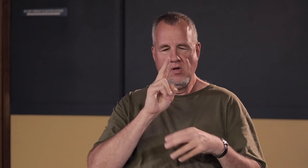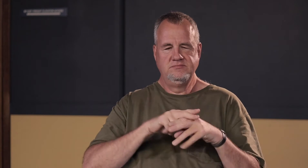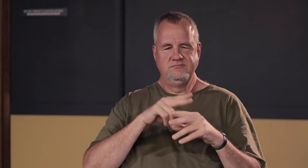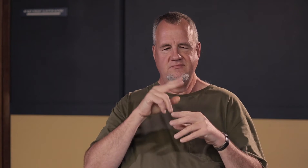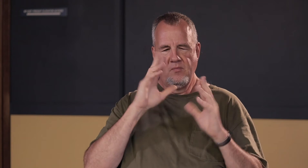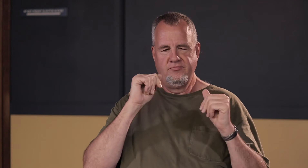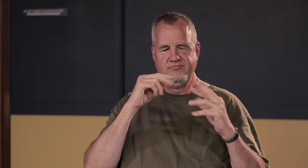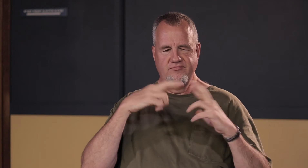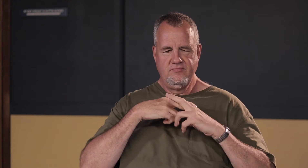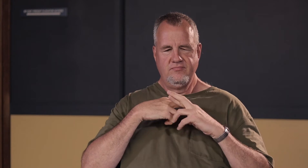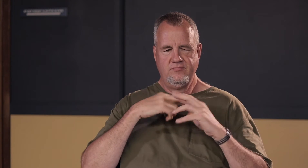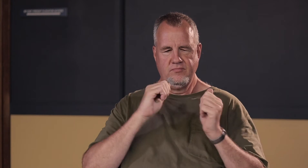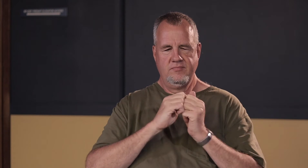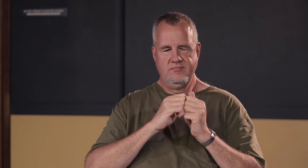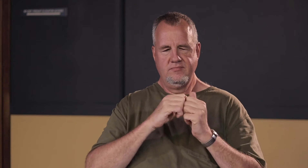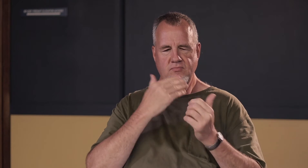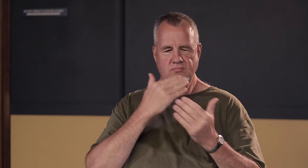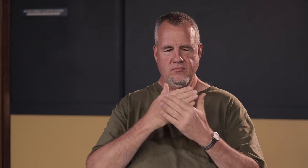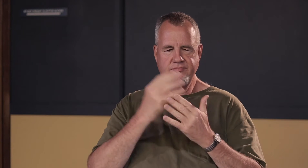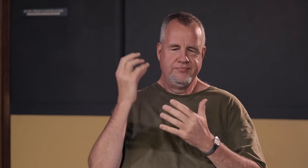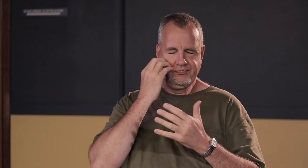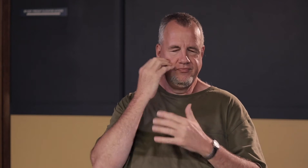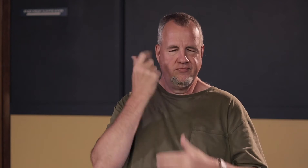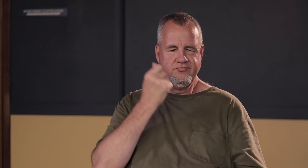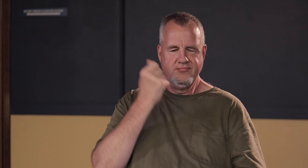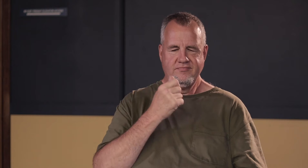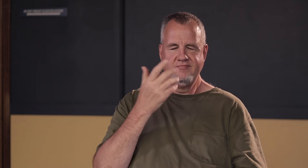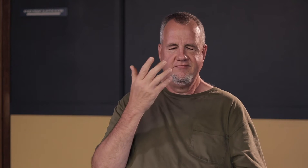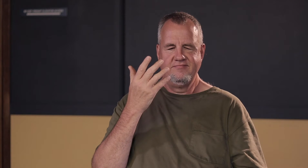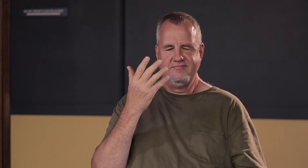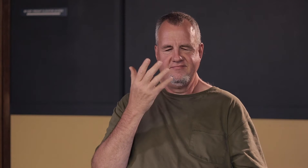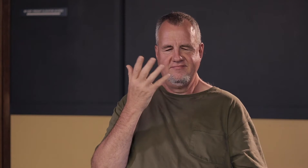some point, and I hope to retire with some nice benefits.